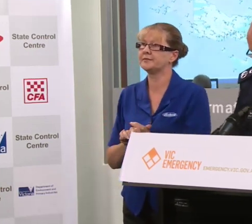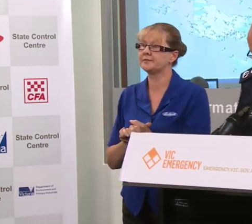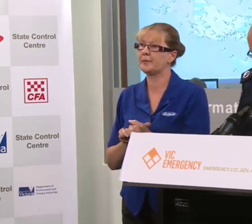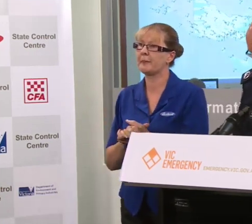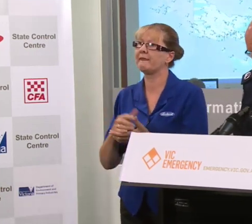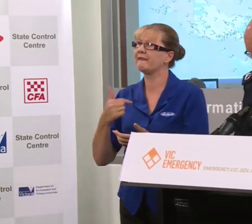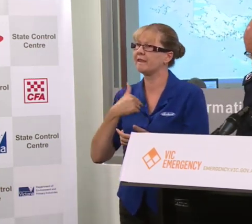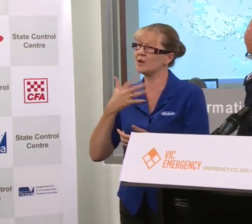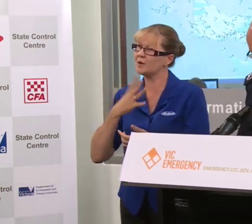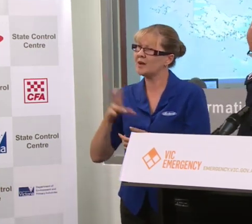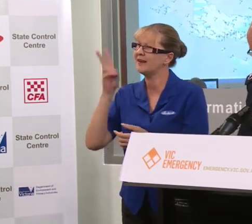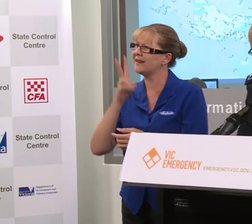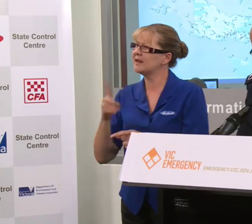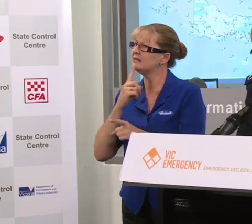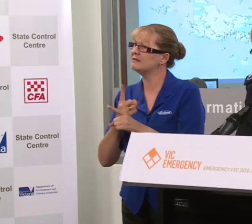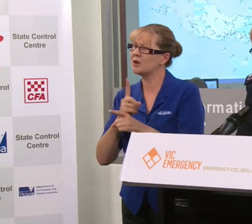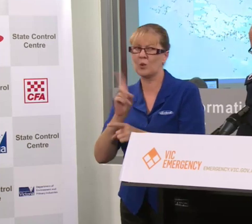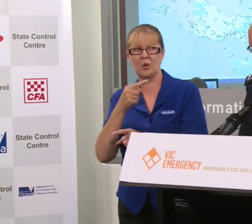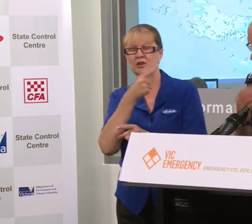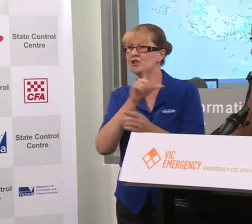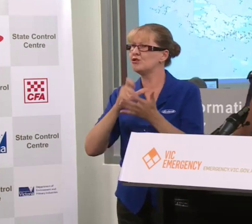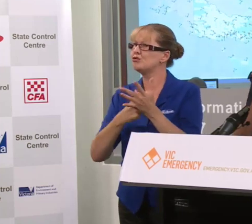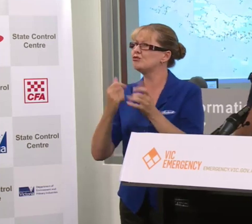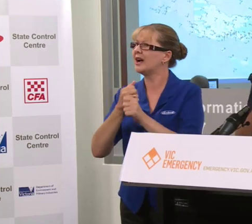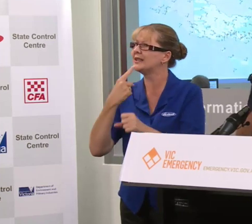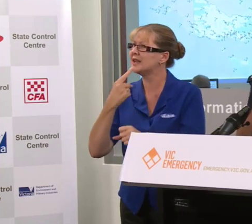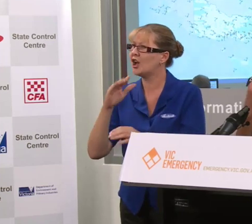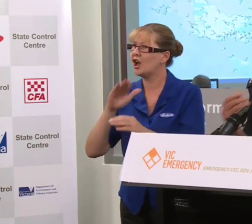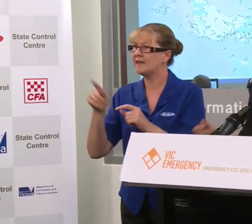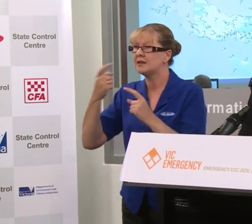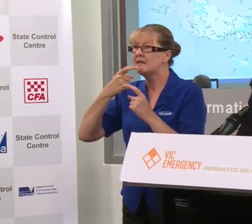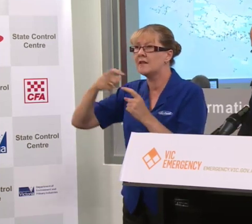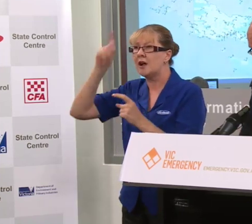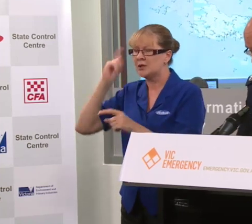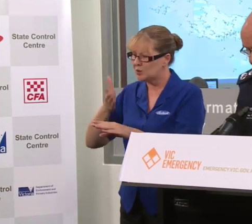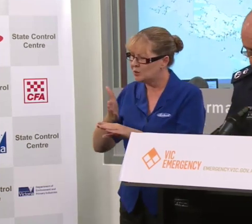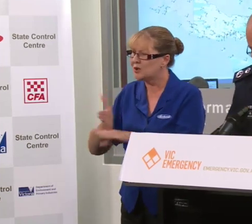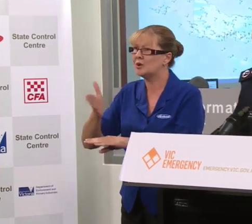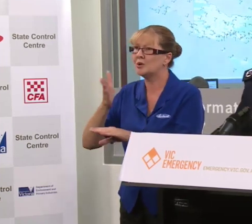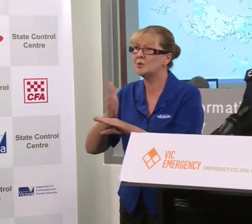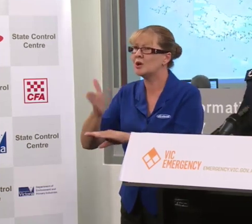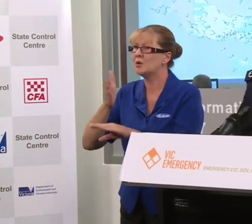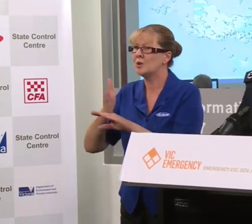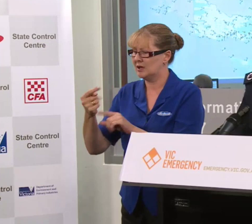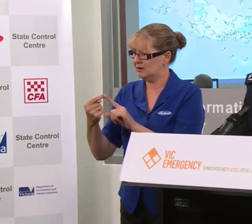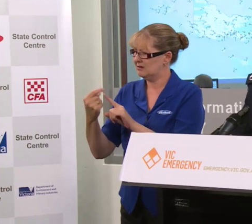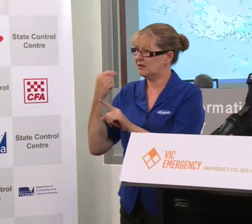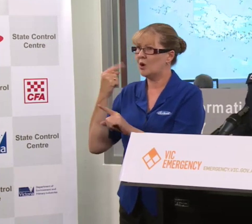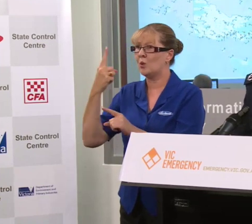I'd just like to reiterate Craig's point about the work of the firefighters over the last week or